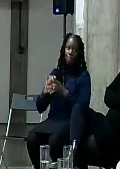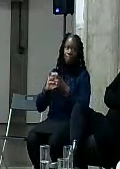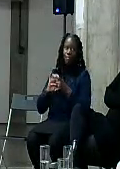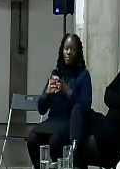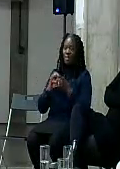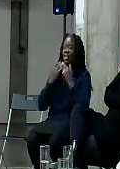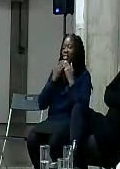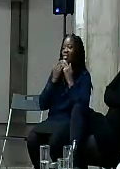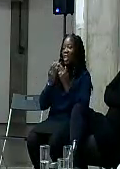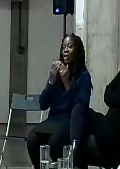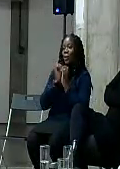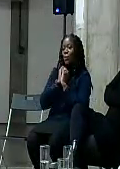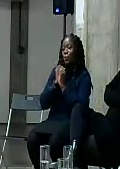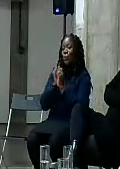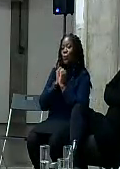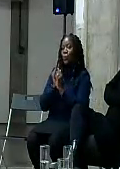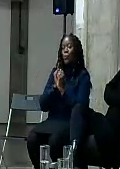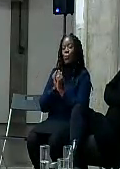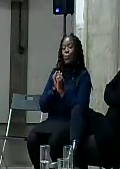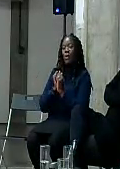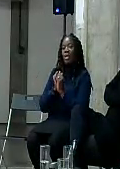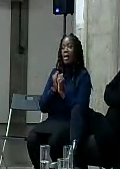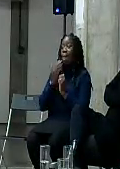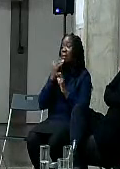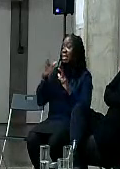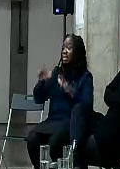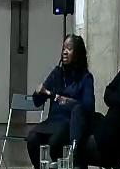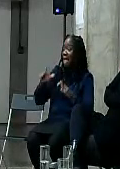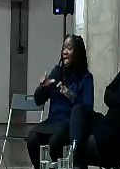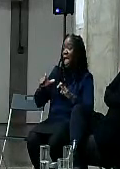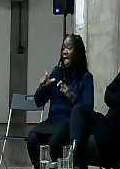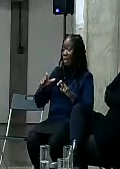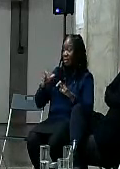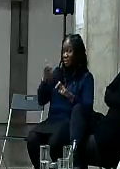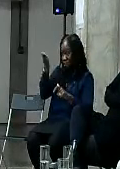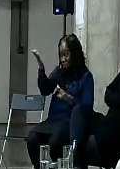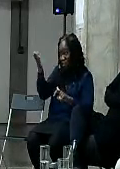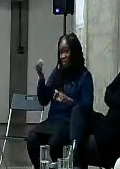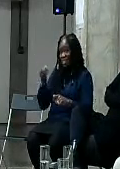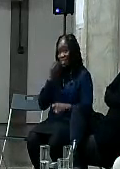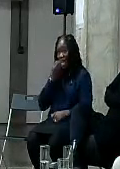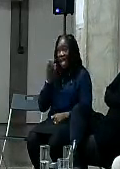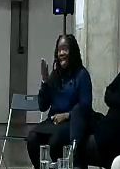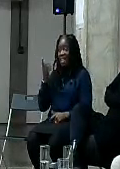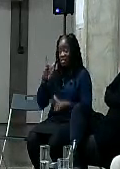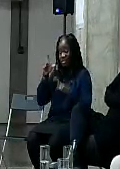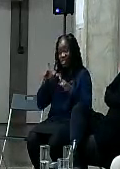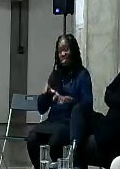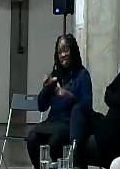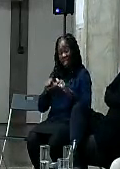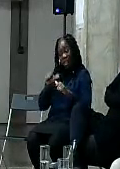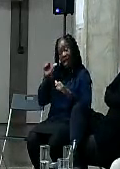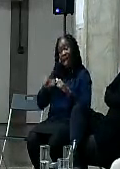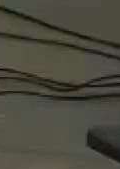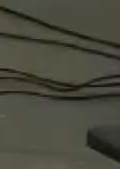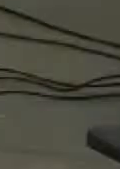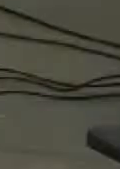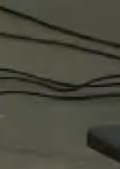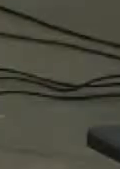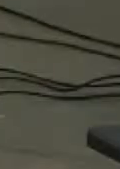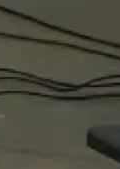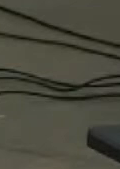Thank you all so much for being here. And please hang out, have some snacks, and stay with us for a bit if that's what you want to